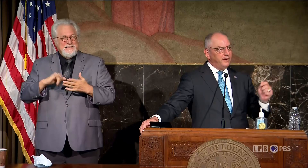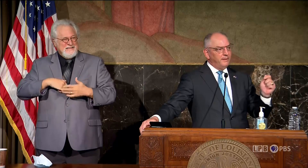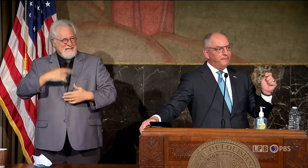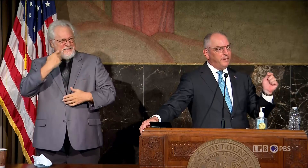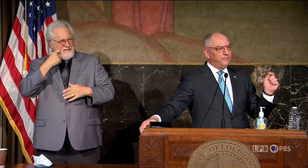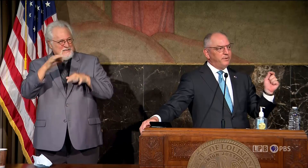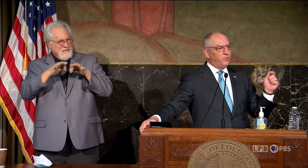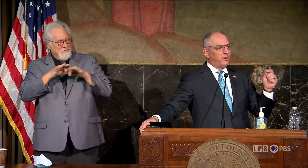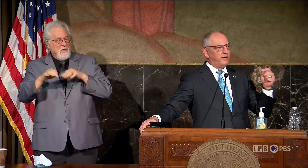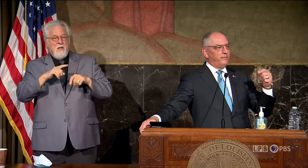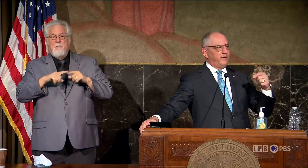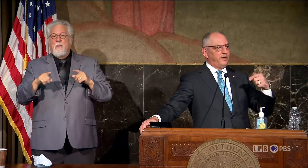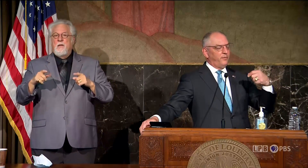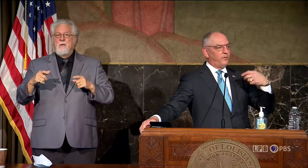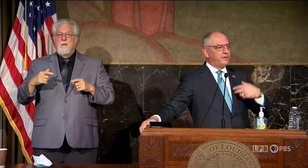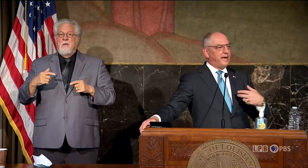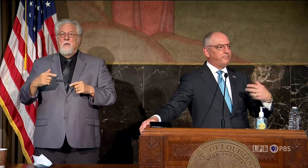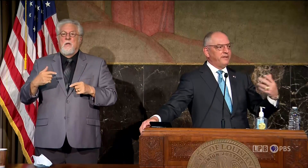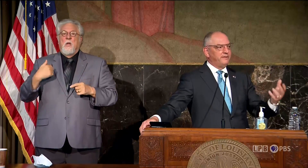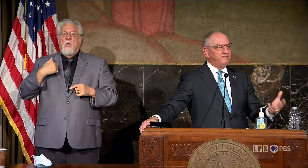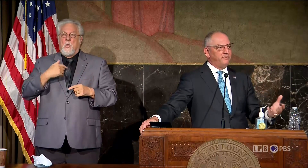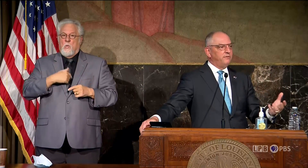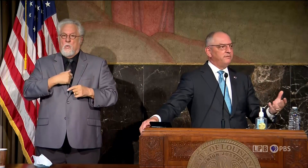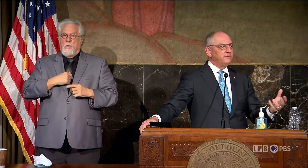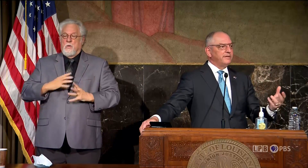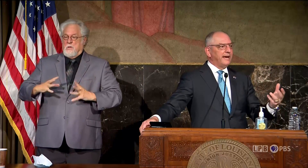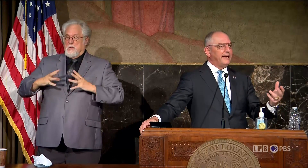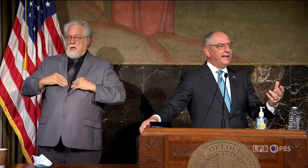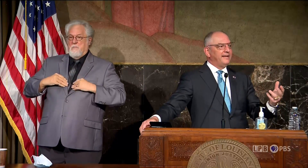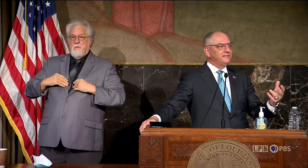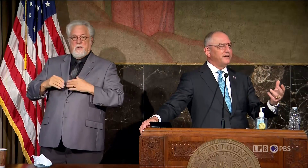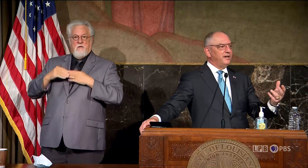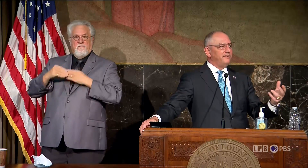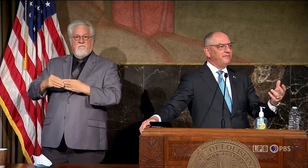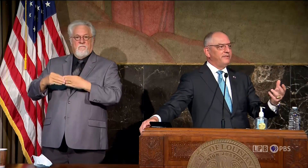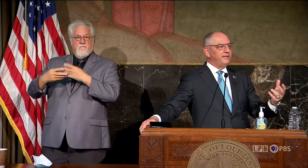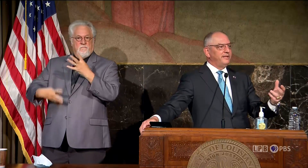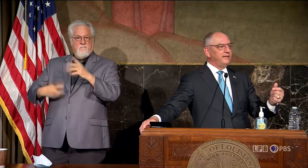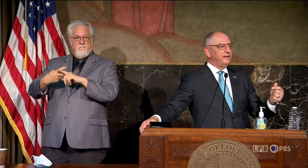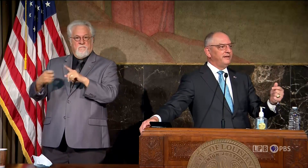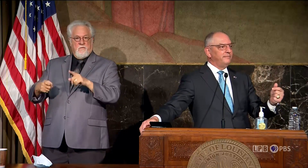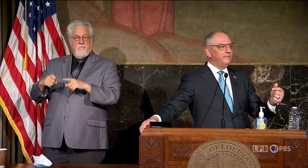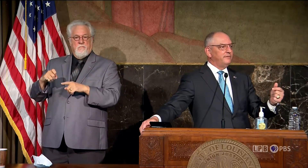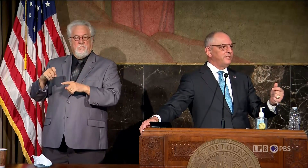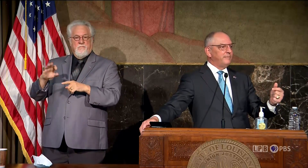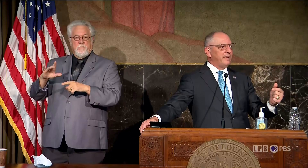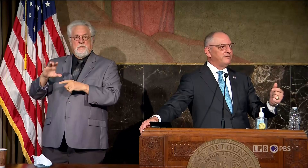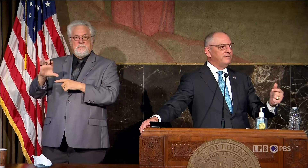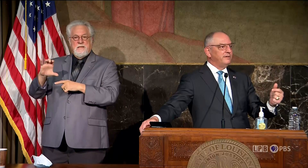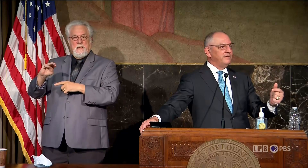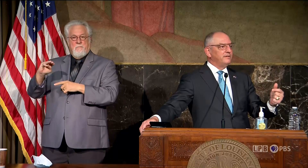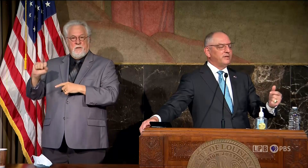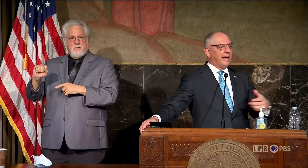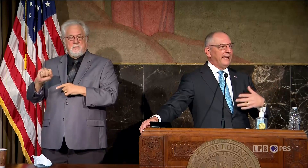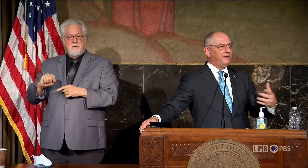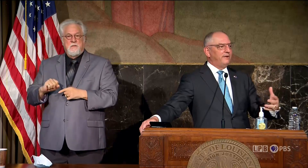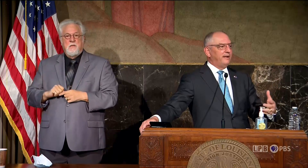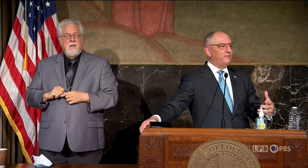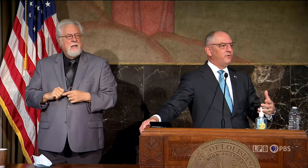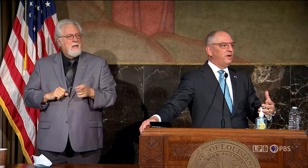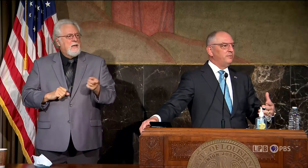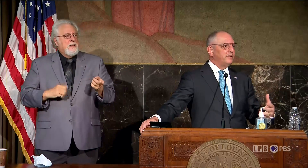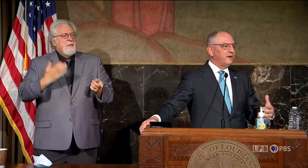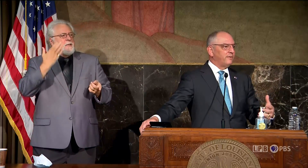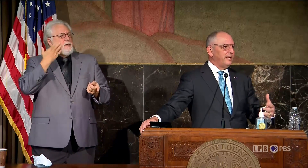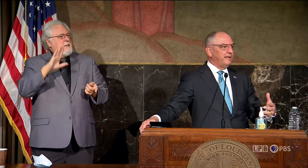mentioned, but we're adopting the full guidelines of the of CMS. So I